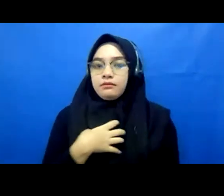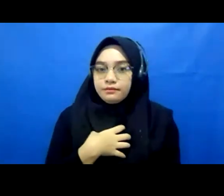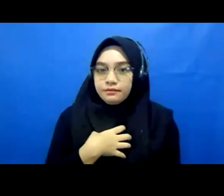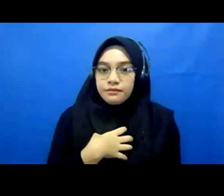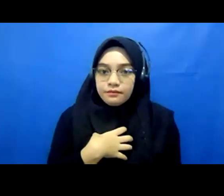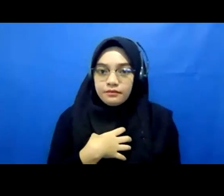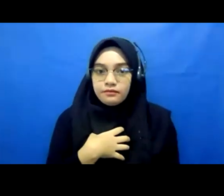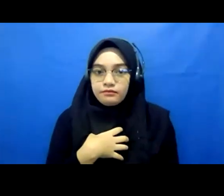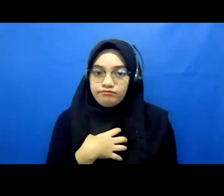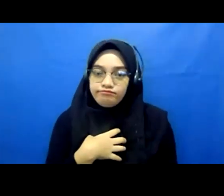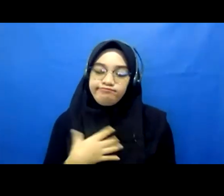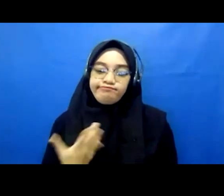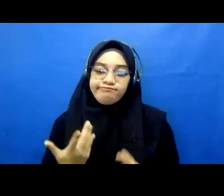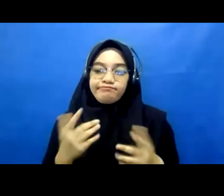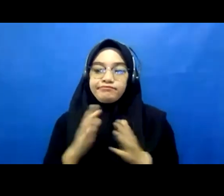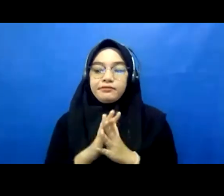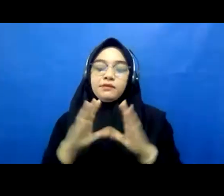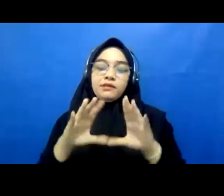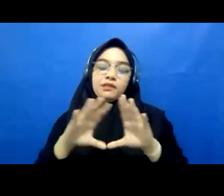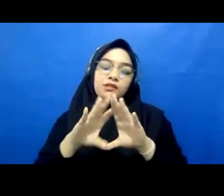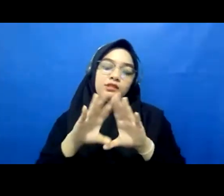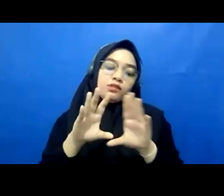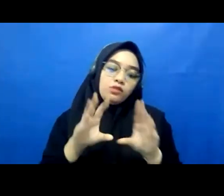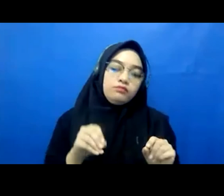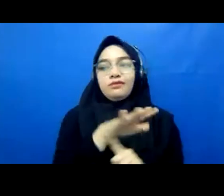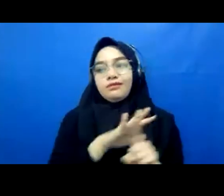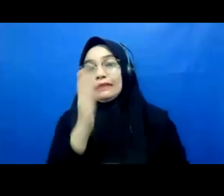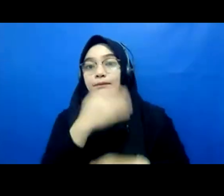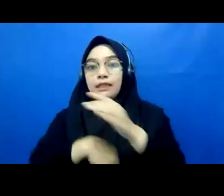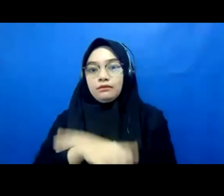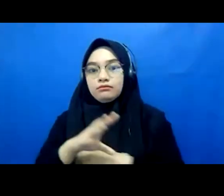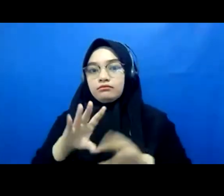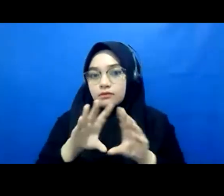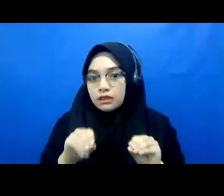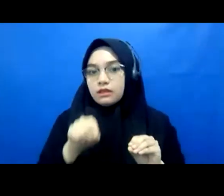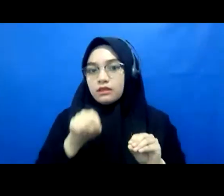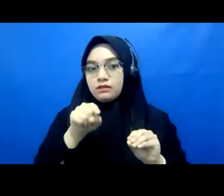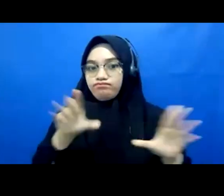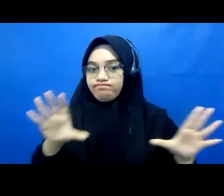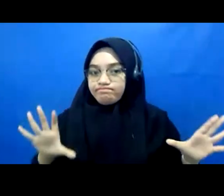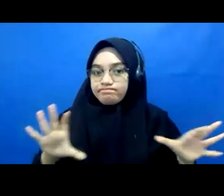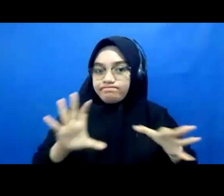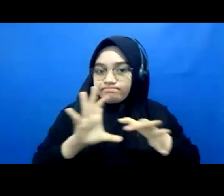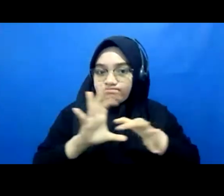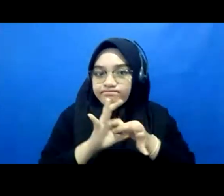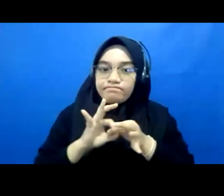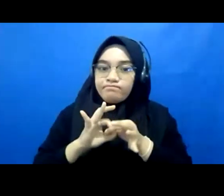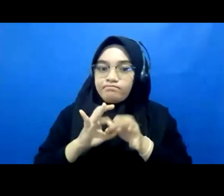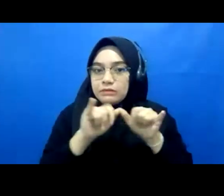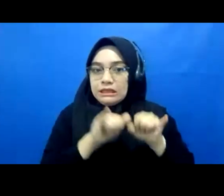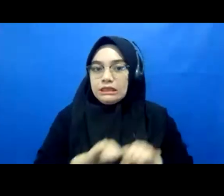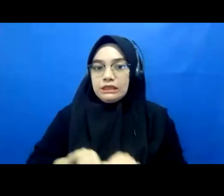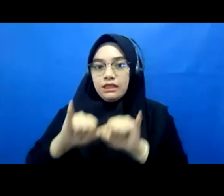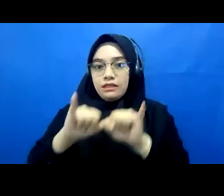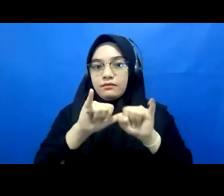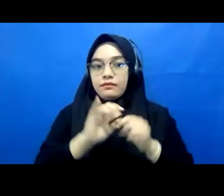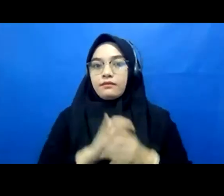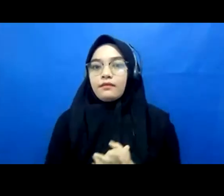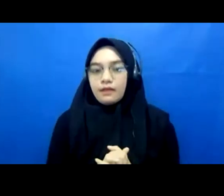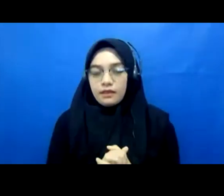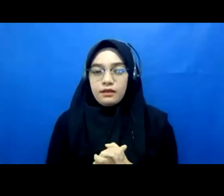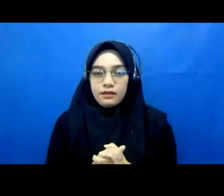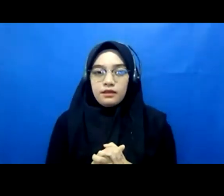social inclusion and disability inclusion, it have to work together. We can't work alone. If we work alone, we can't be